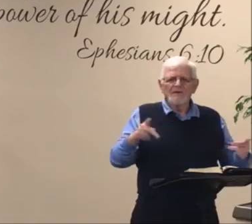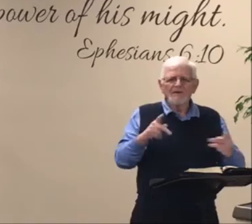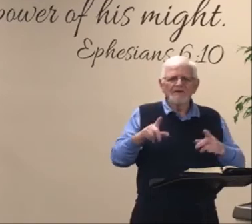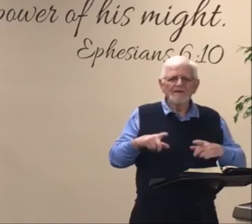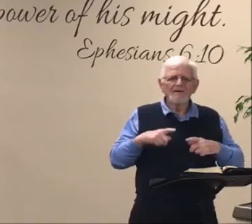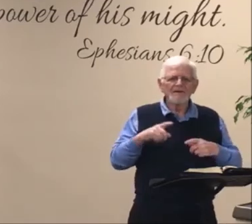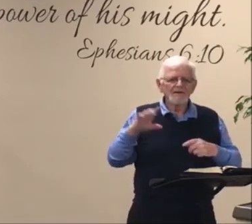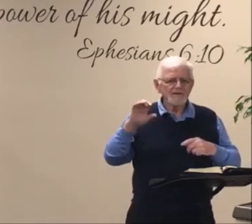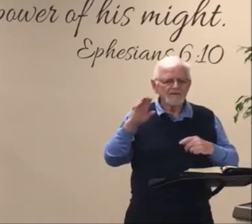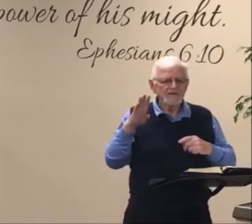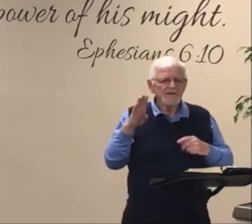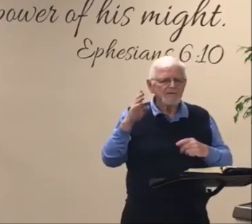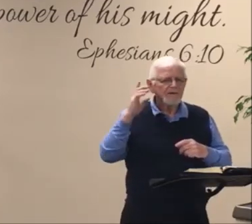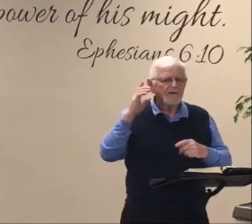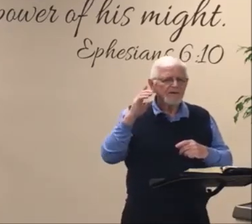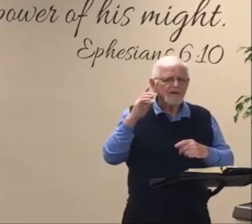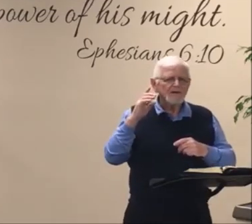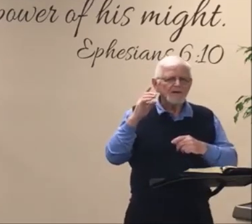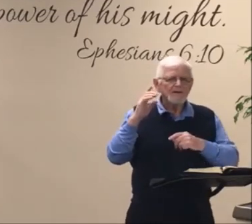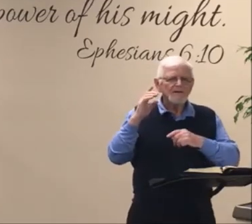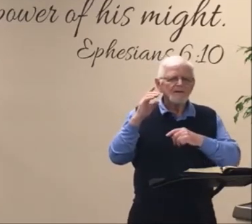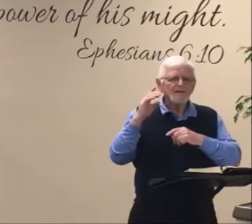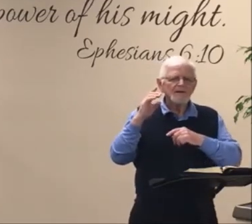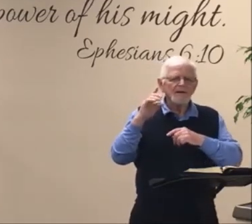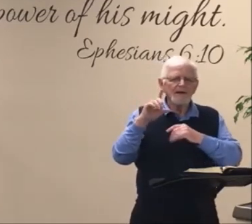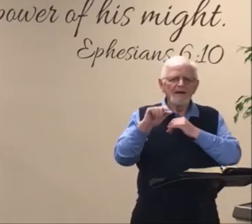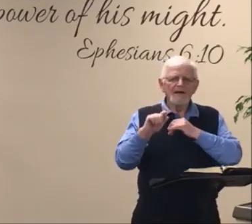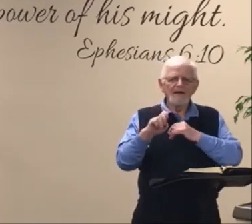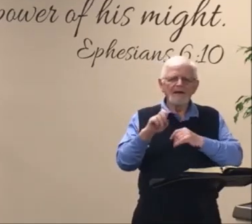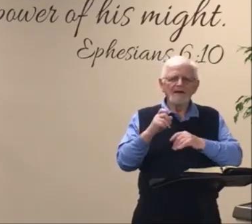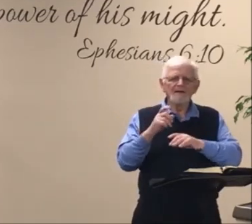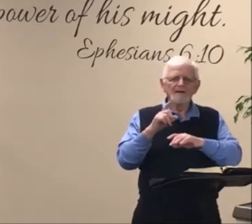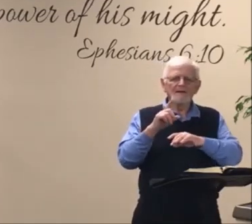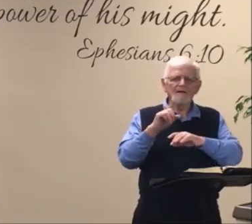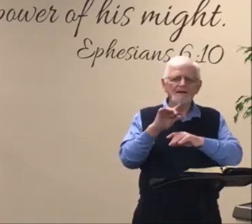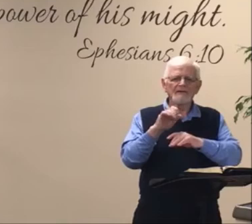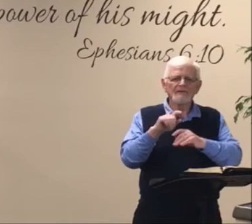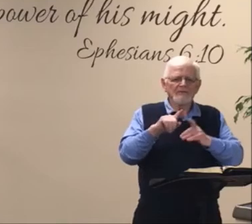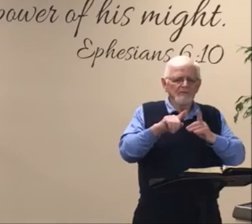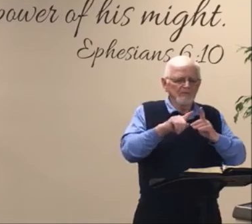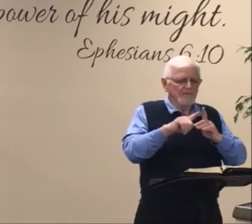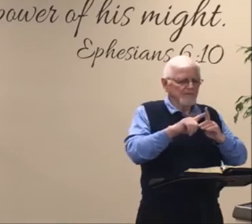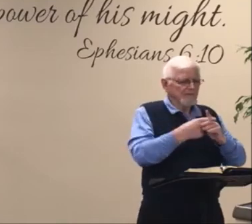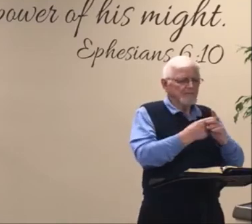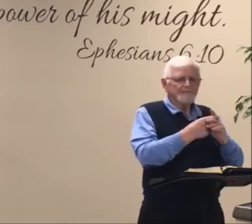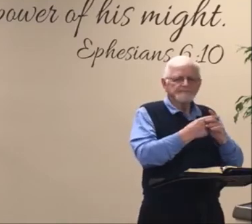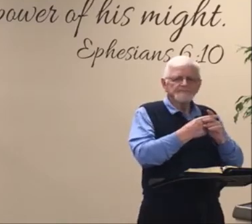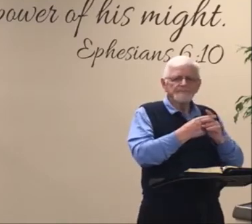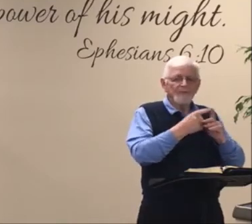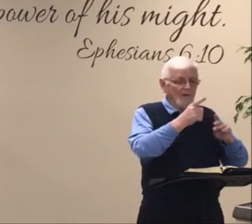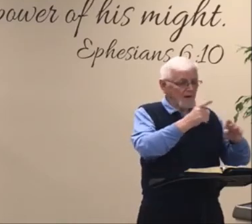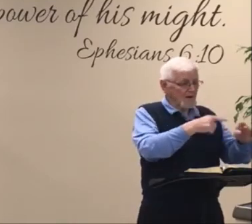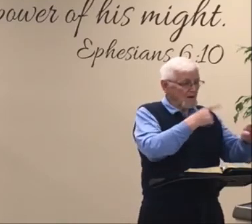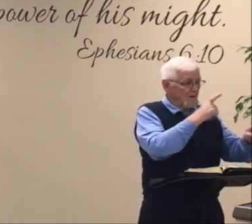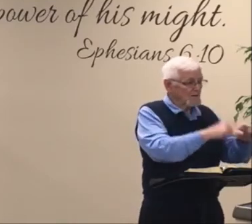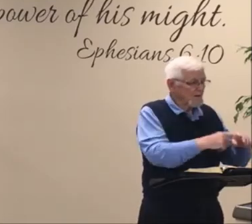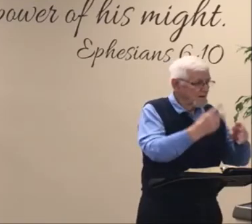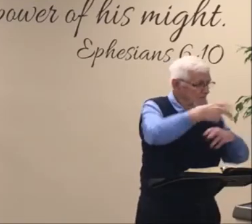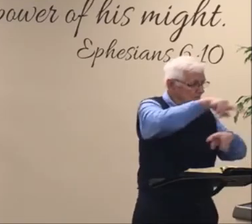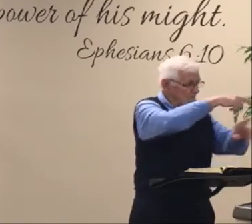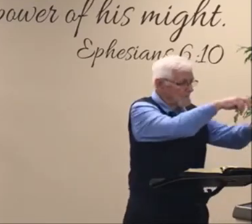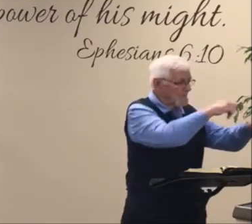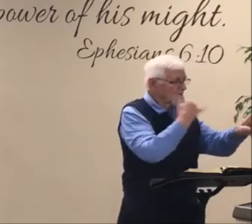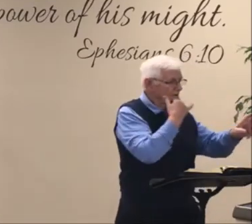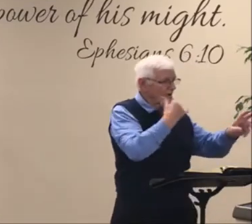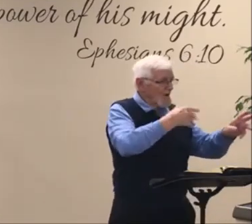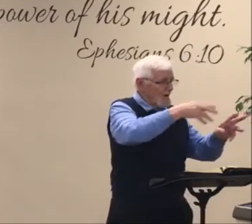Jacob here, late in life, is just getting started. Like I said, it takes just as long to come back to the place as it took to leave